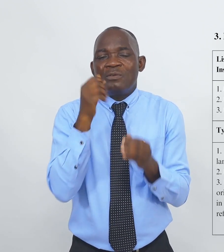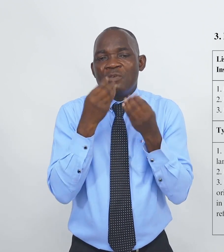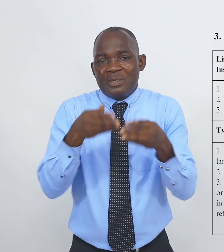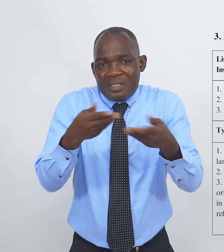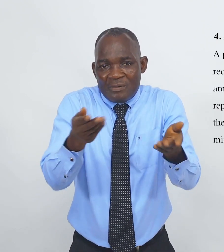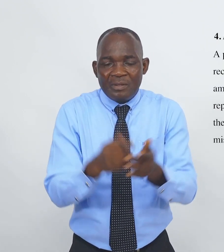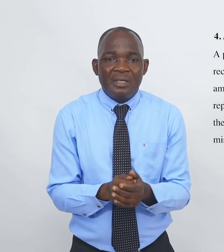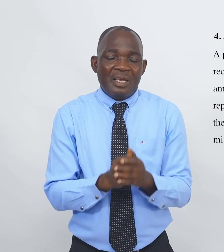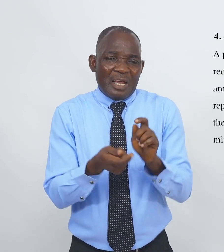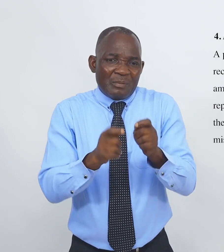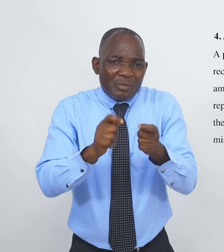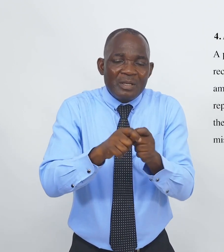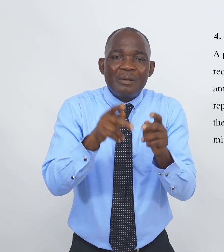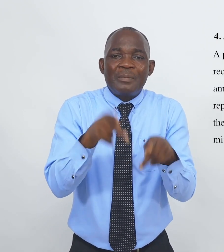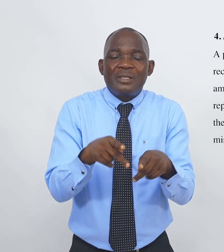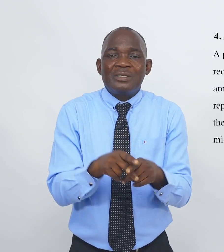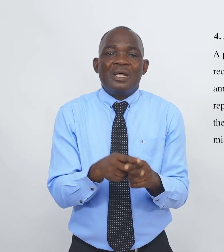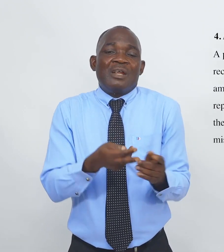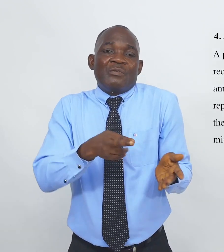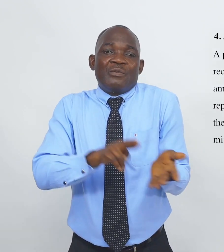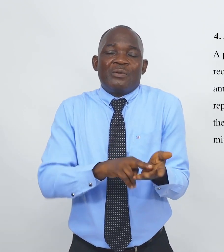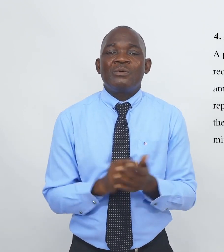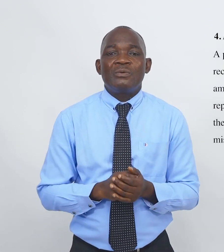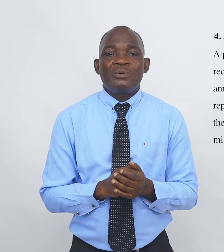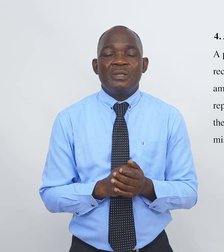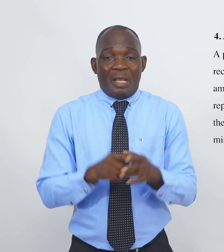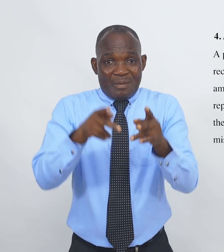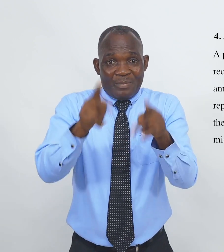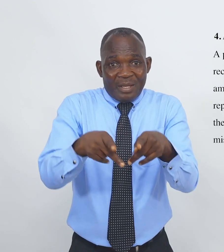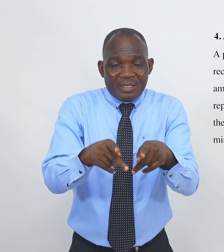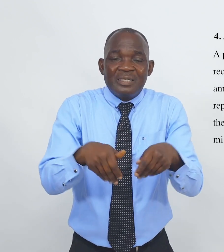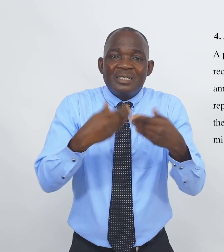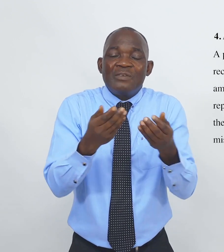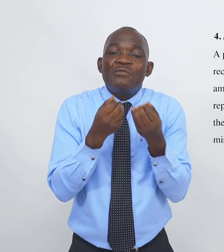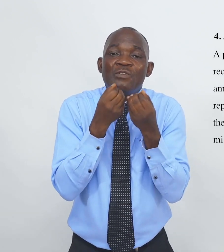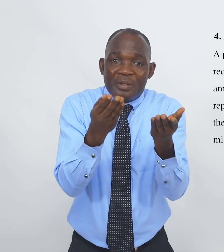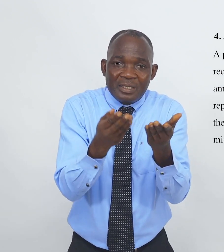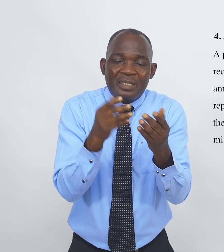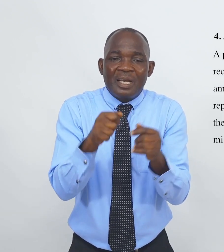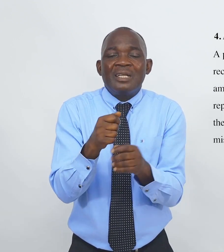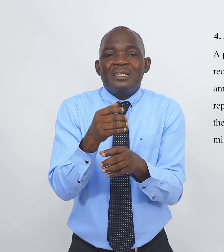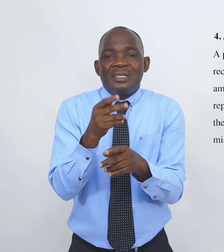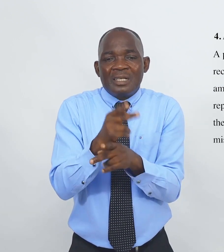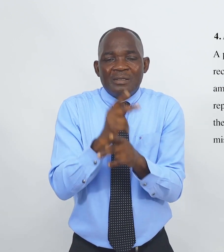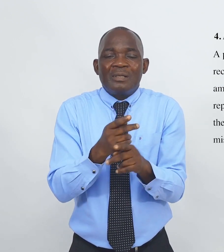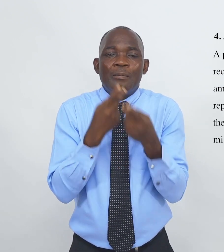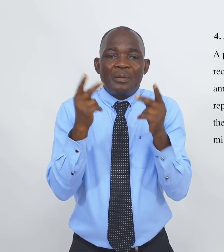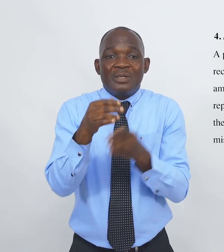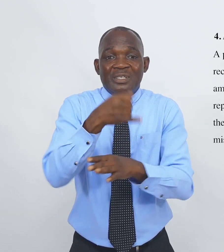refusal. Amendment of personal record. A person given access to information contained in records of a public